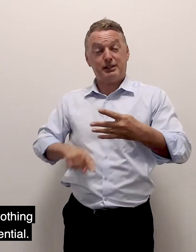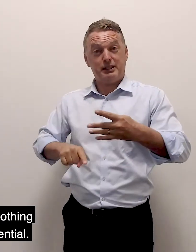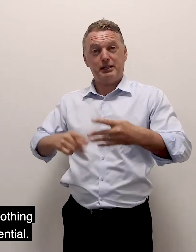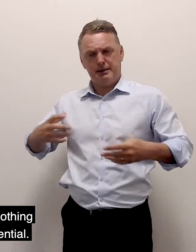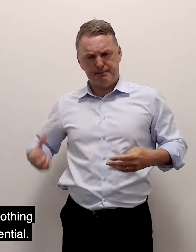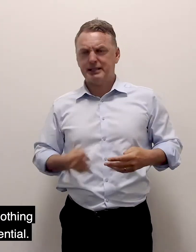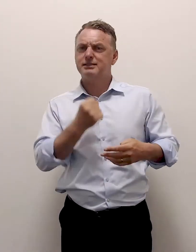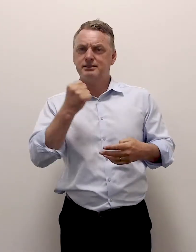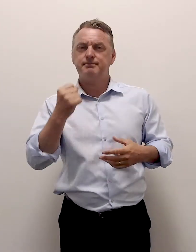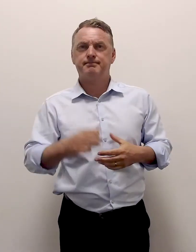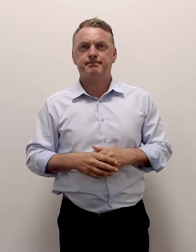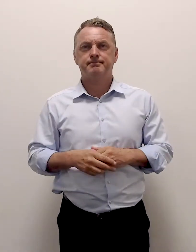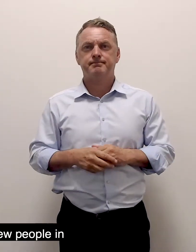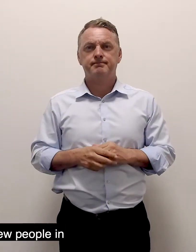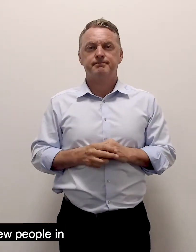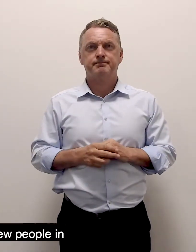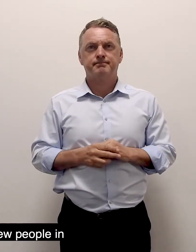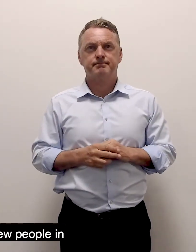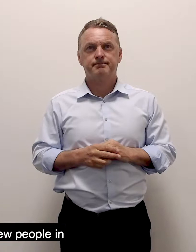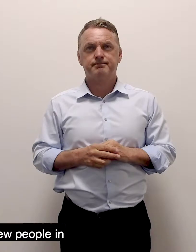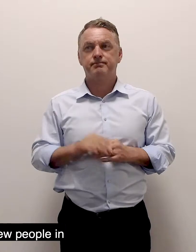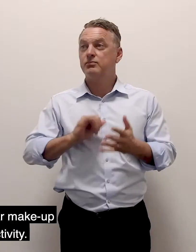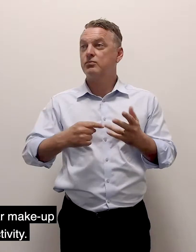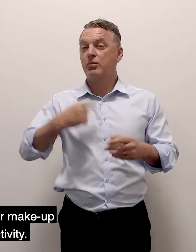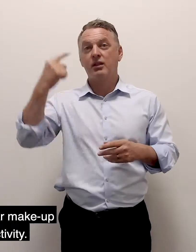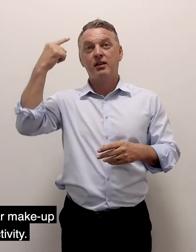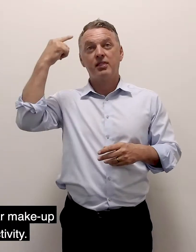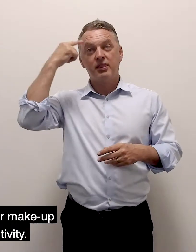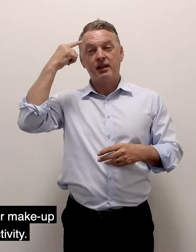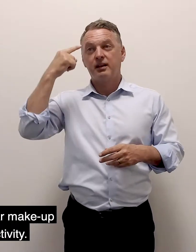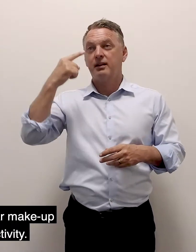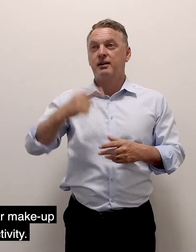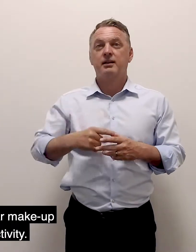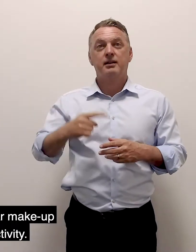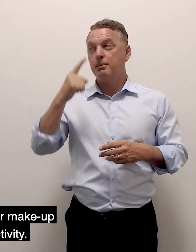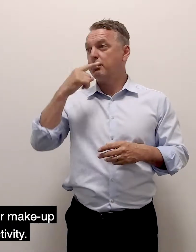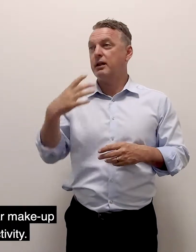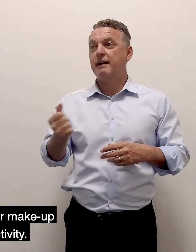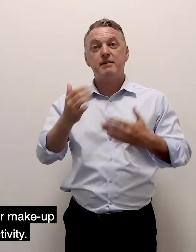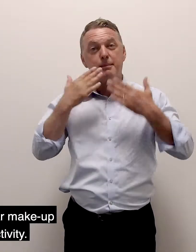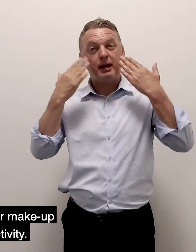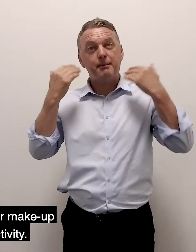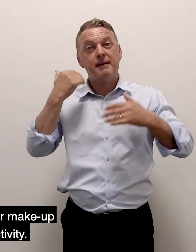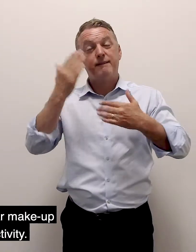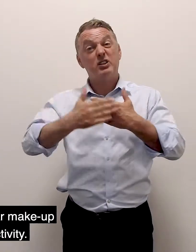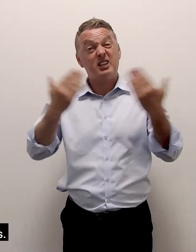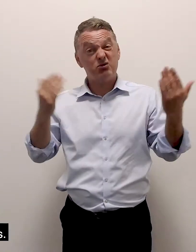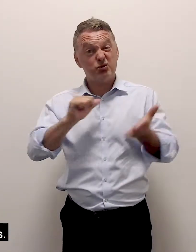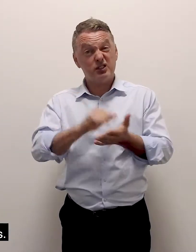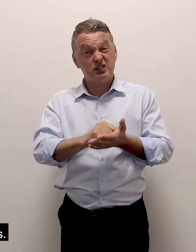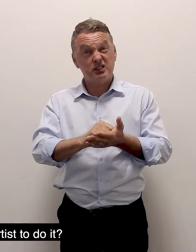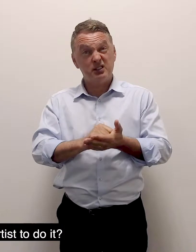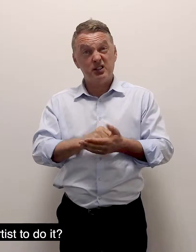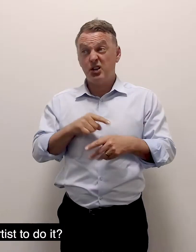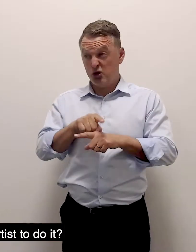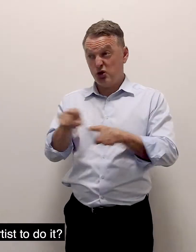an absolute essential. So I imagine there's a few people in the room here that wear makeup as an everyday activity. Yes.